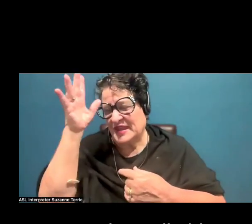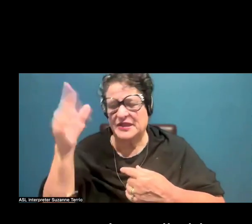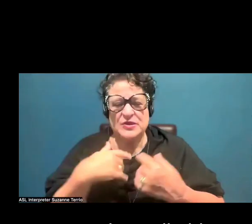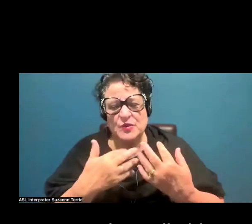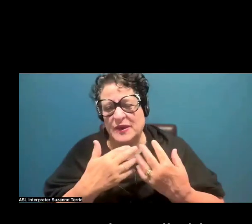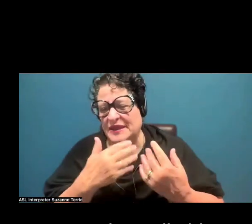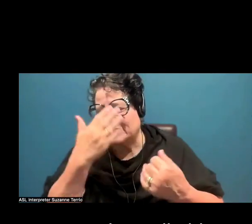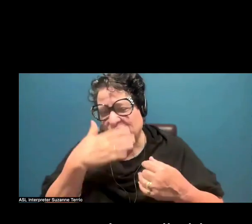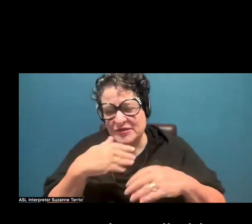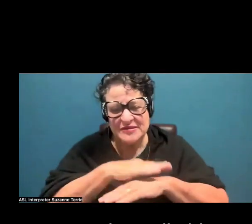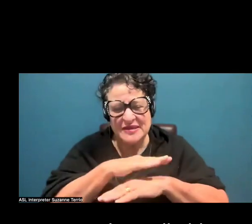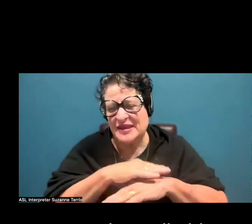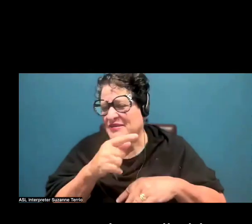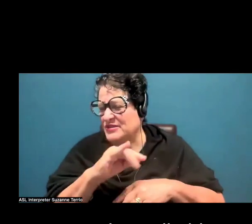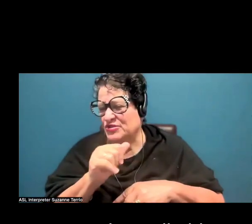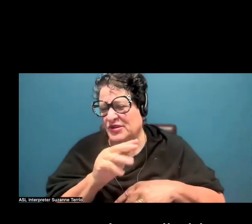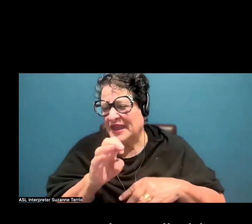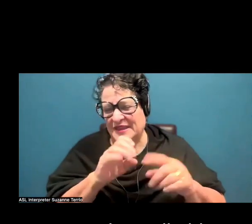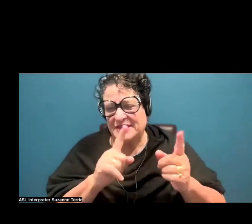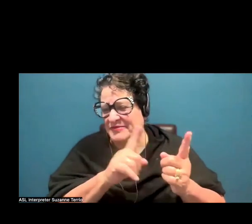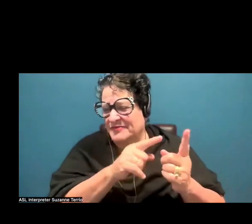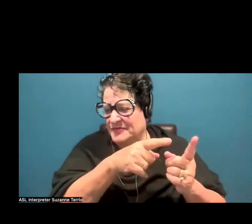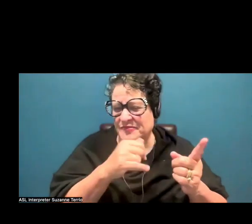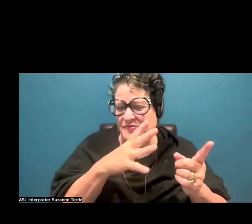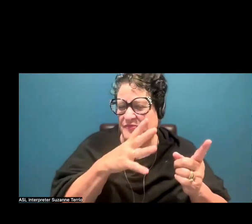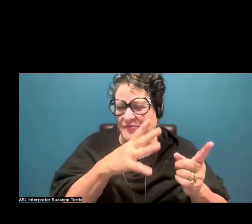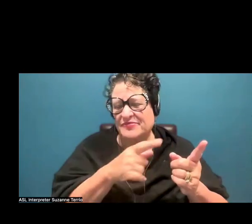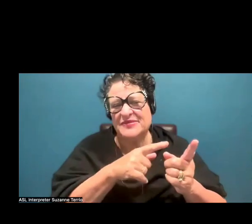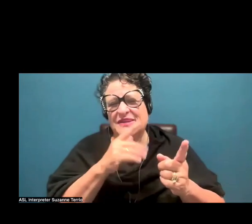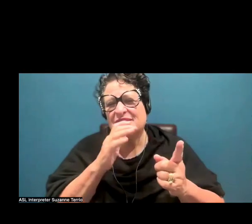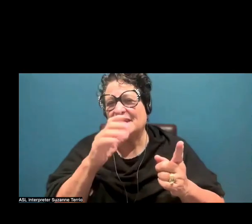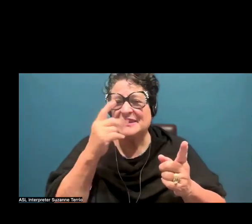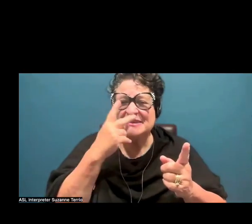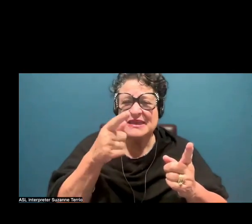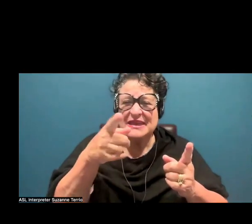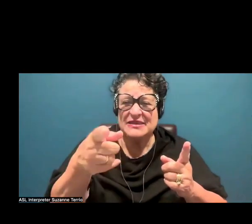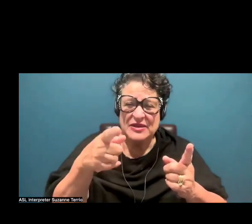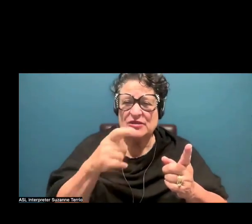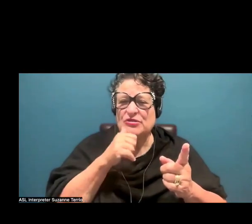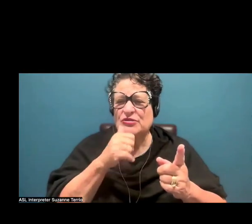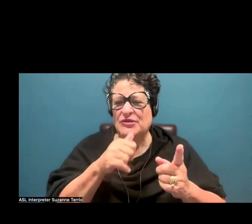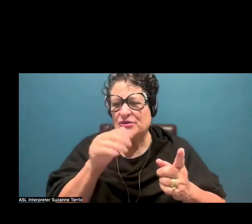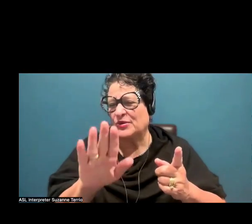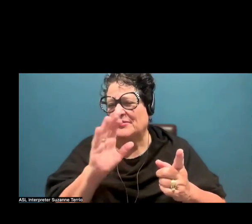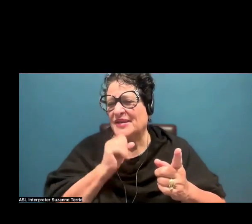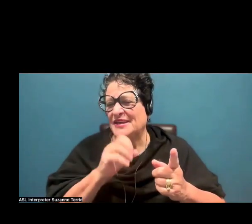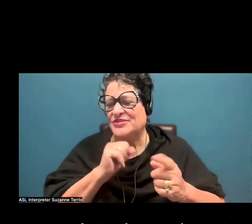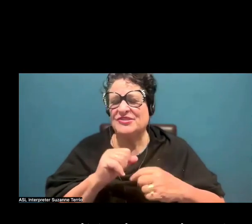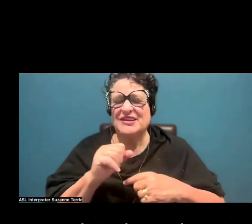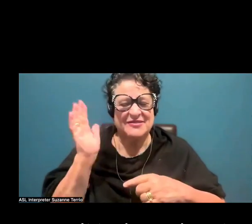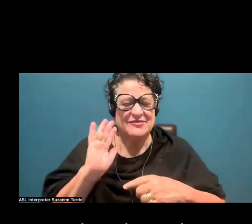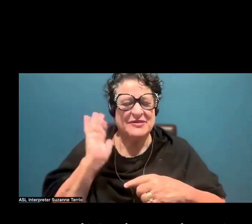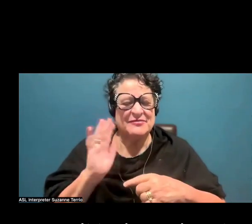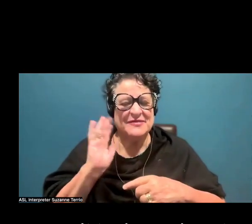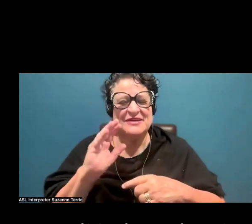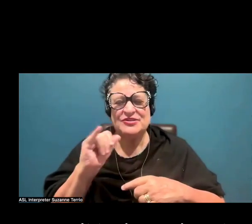climbing out of the Bristow's rental SUV, her mother's words carrying across the pavement. See, there's a girl your age. Jane waved at me then. It